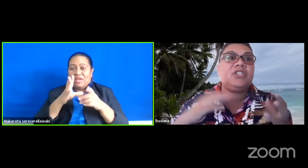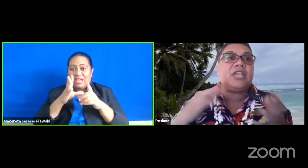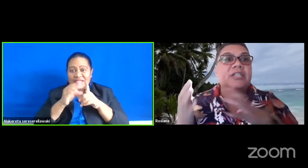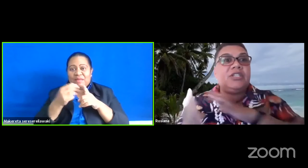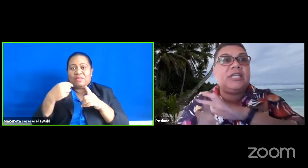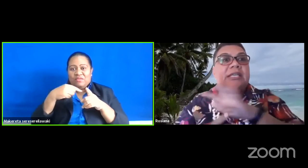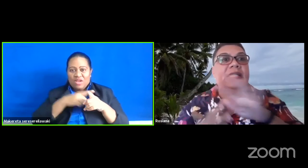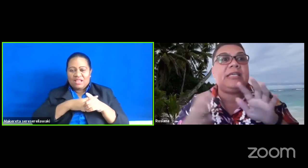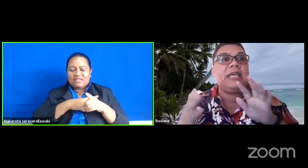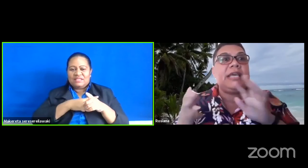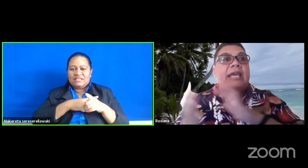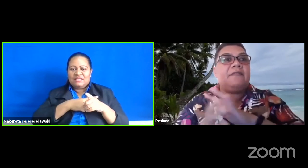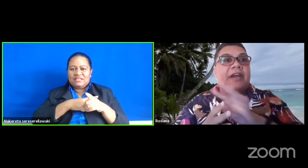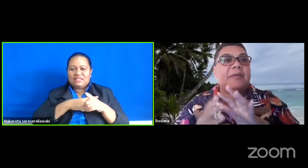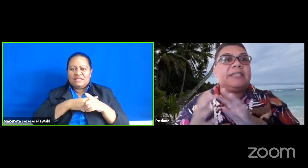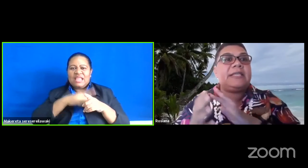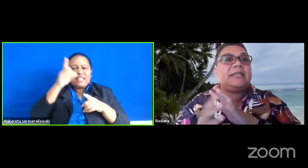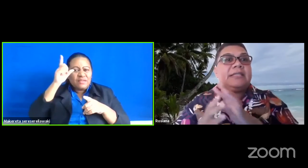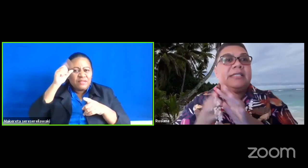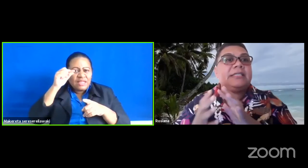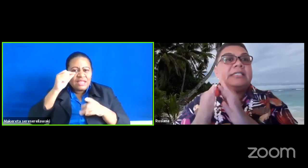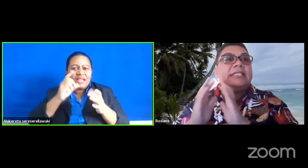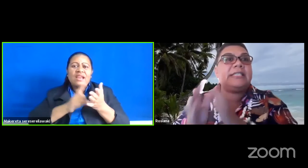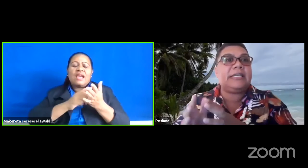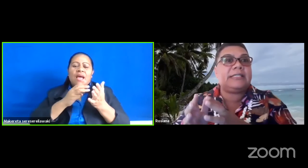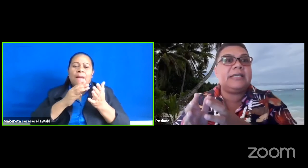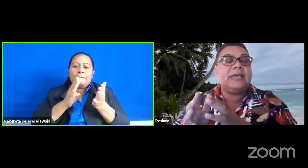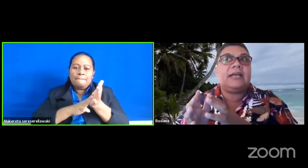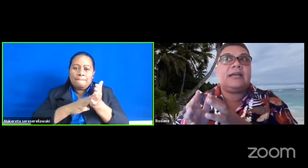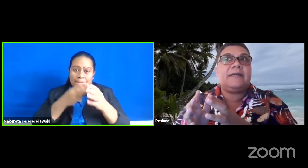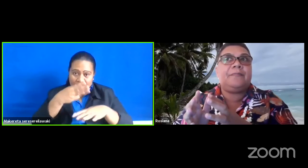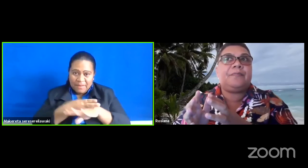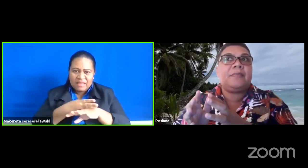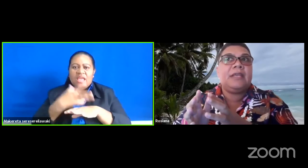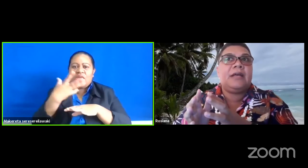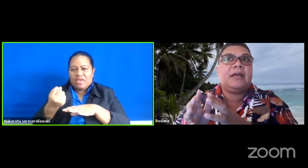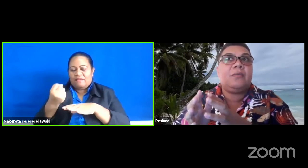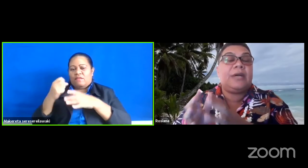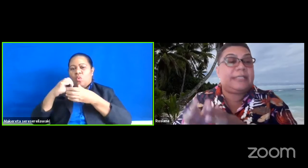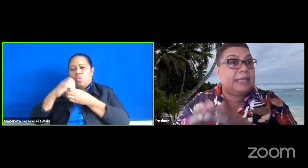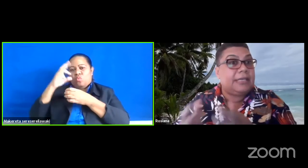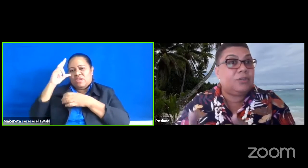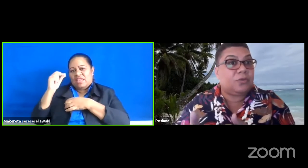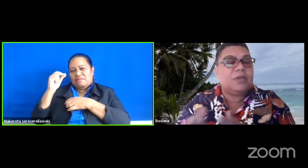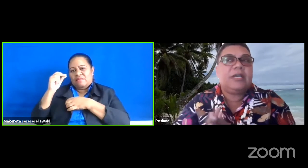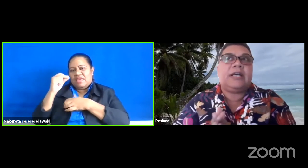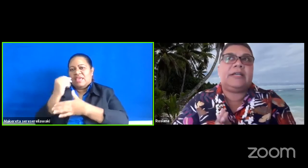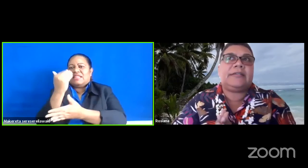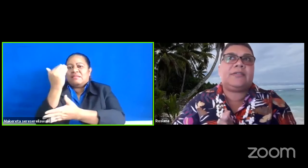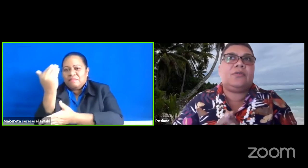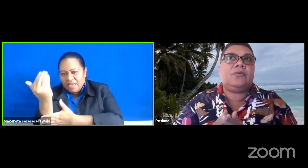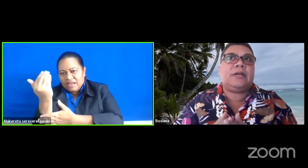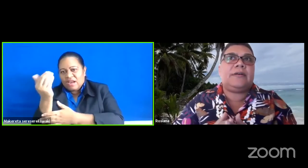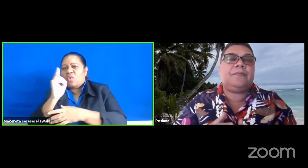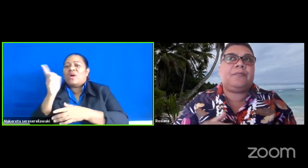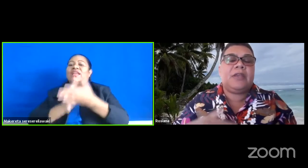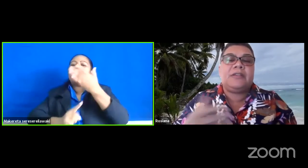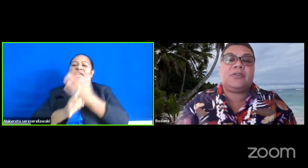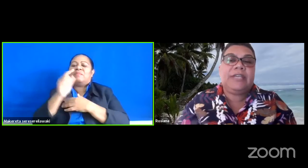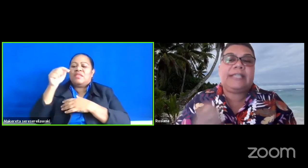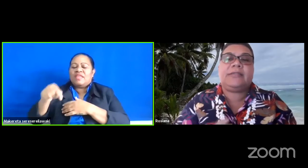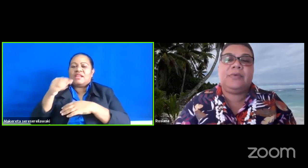so the change in the environment and the season dictates um uh what they do uh so